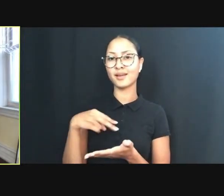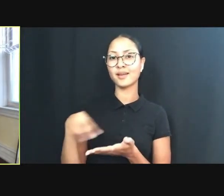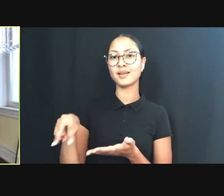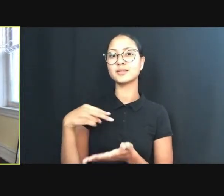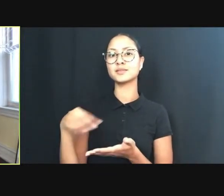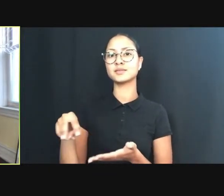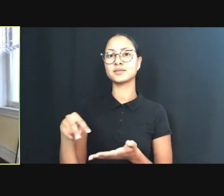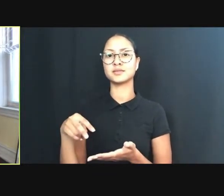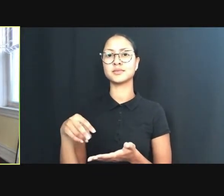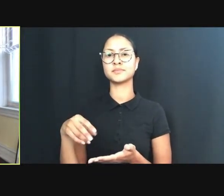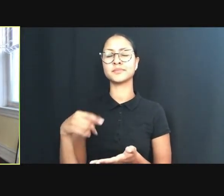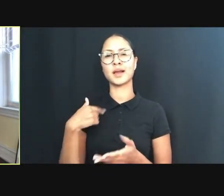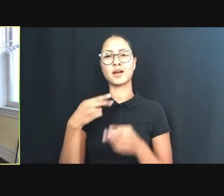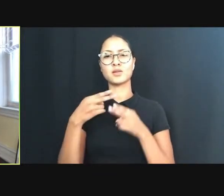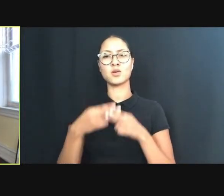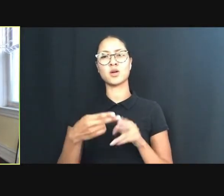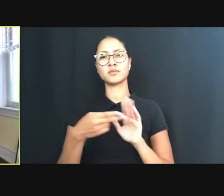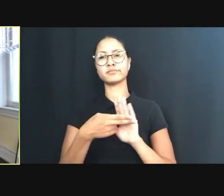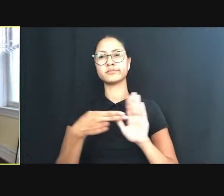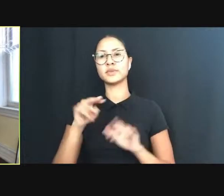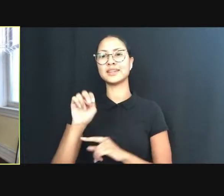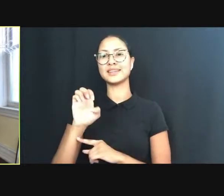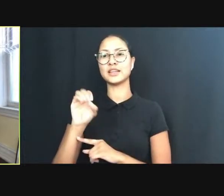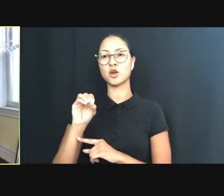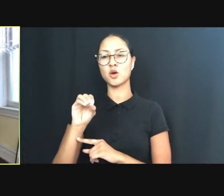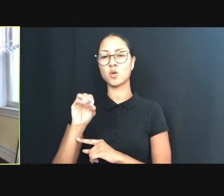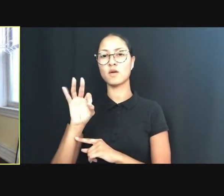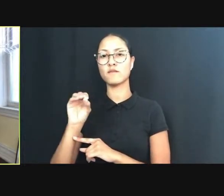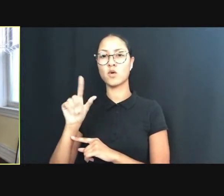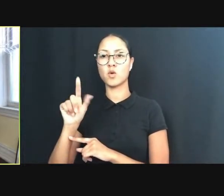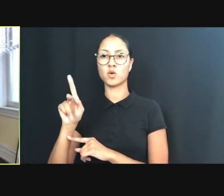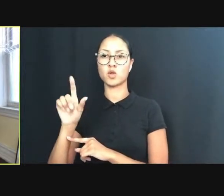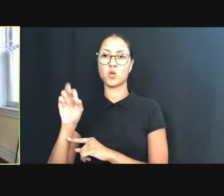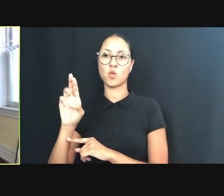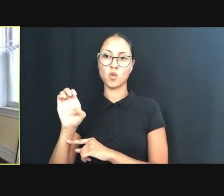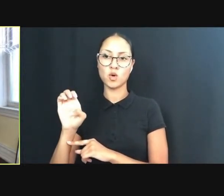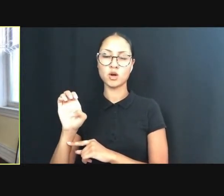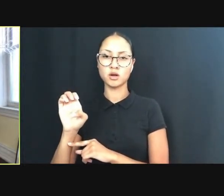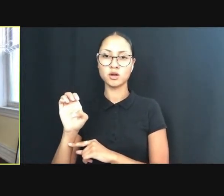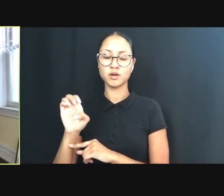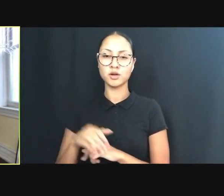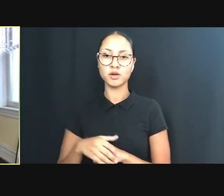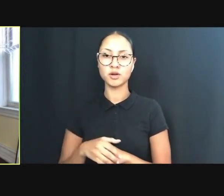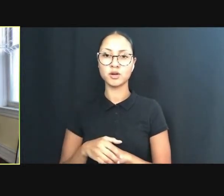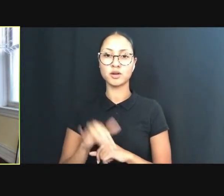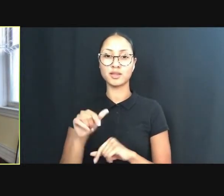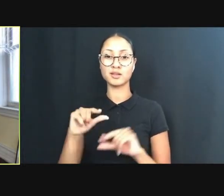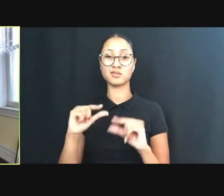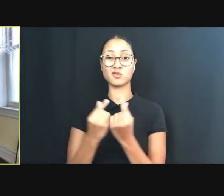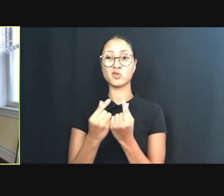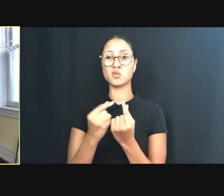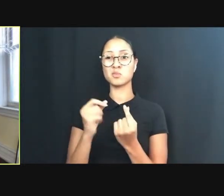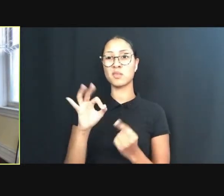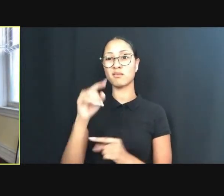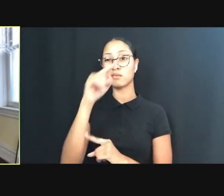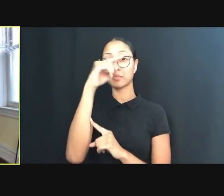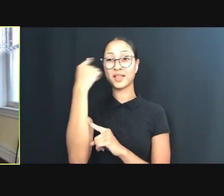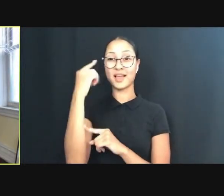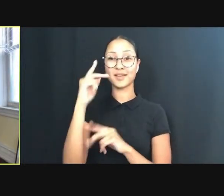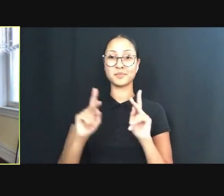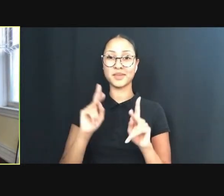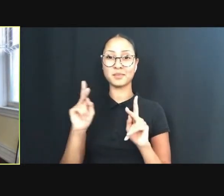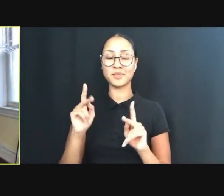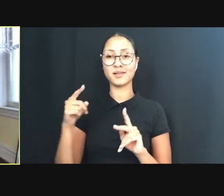neo-folklorists, because there wasn't really like a group of young Black folks that were really doing like the research and coming behind